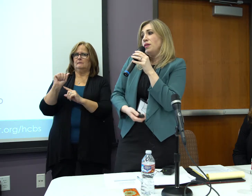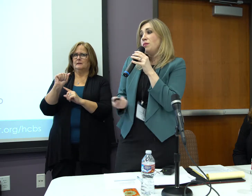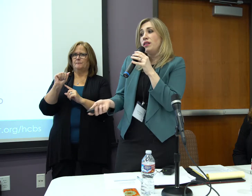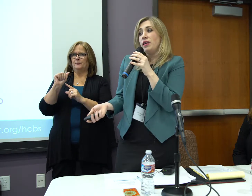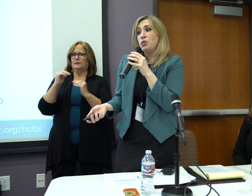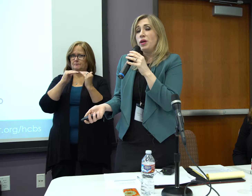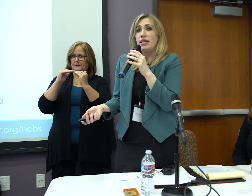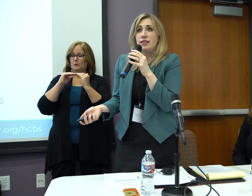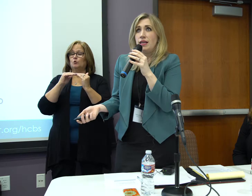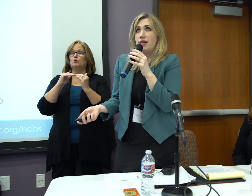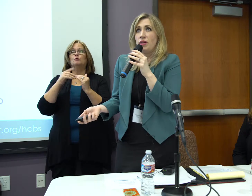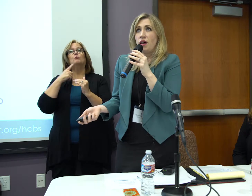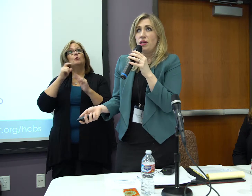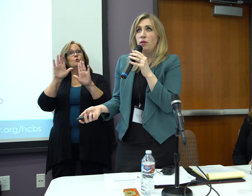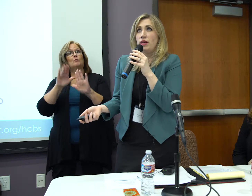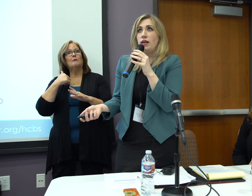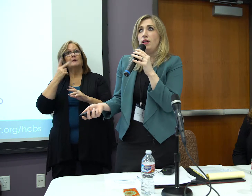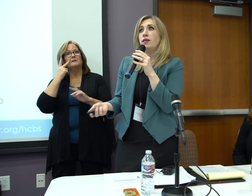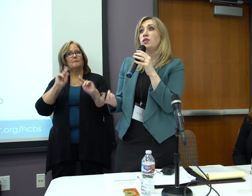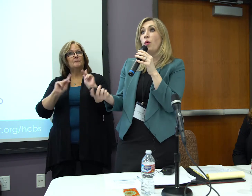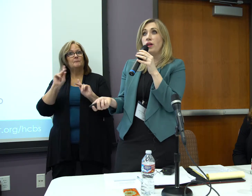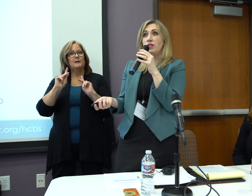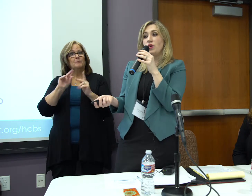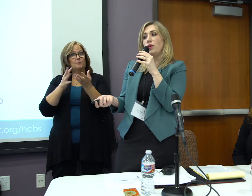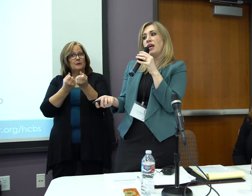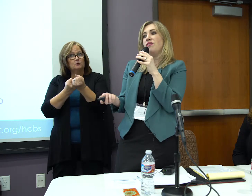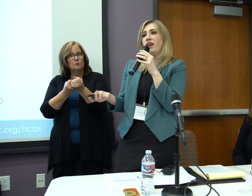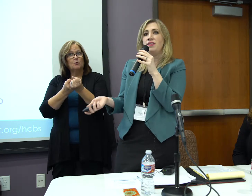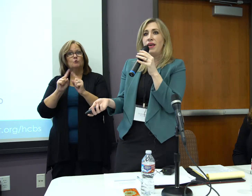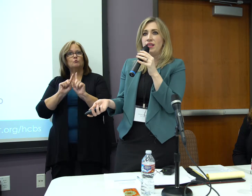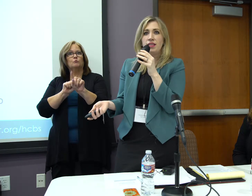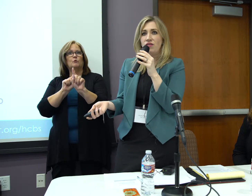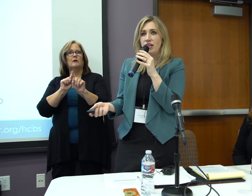about something that is great is that we saw people being supported to